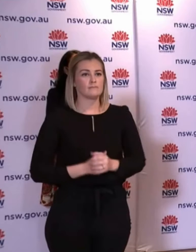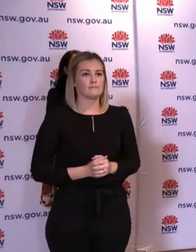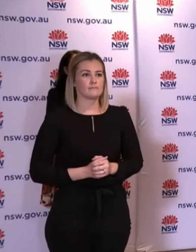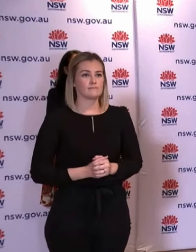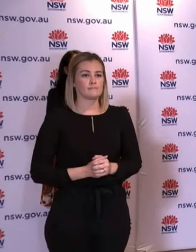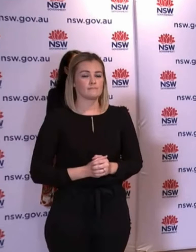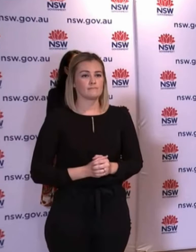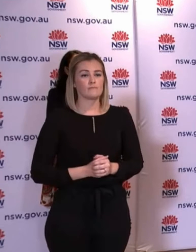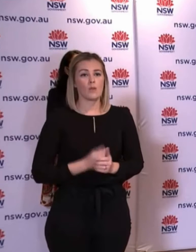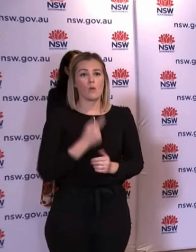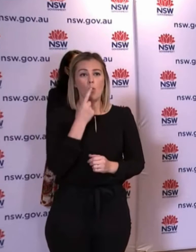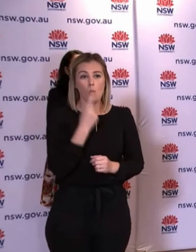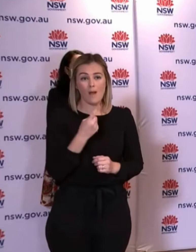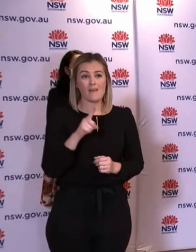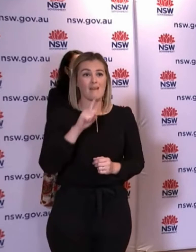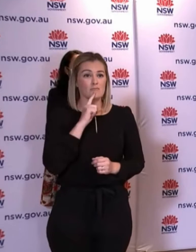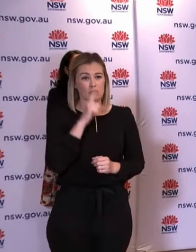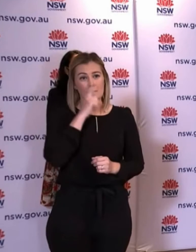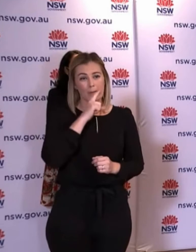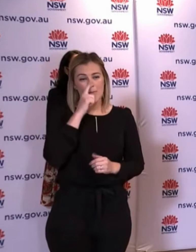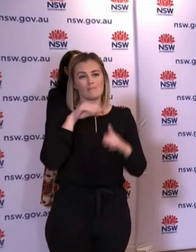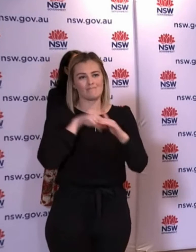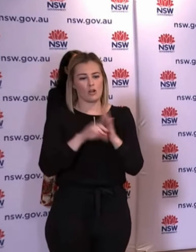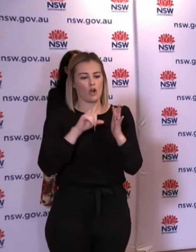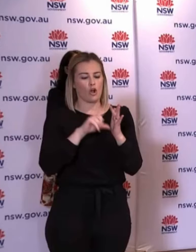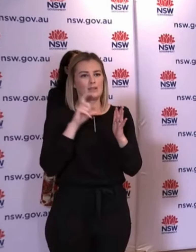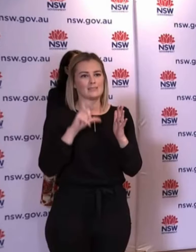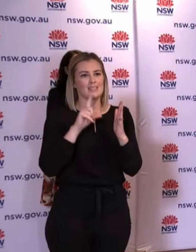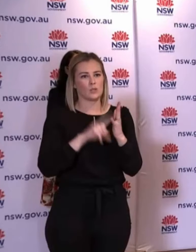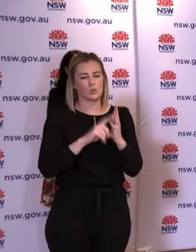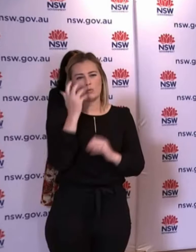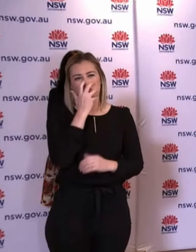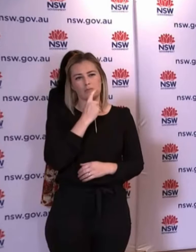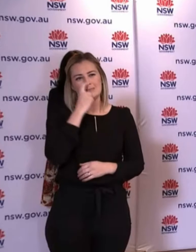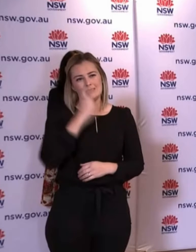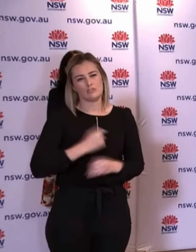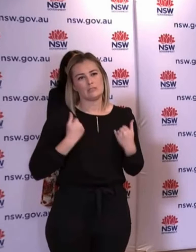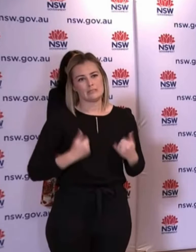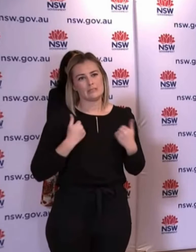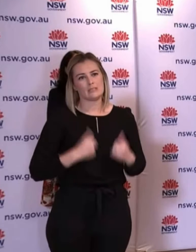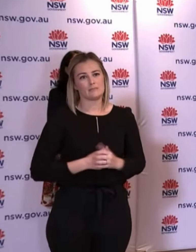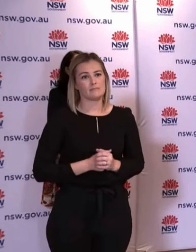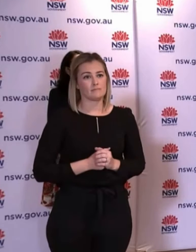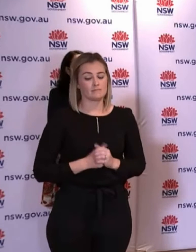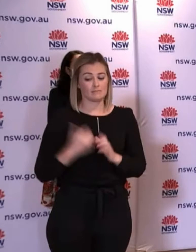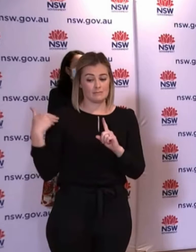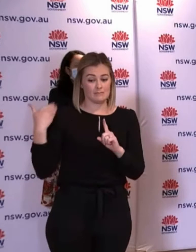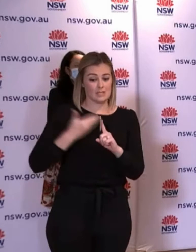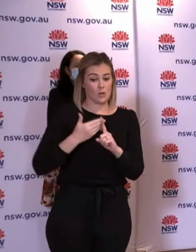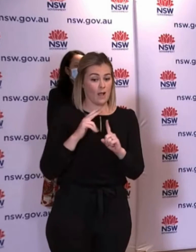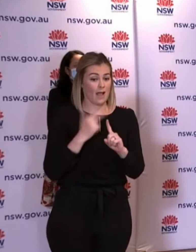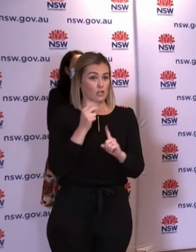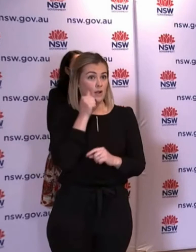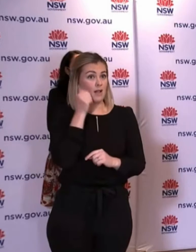Almost 100 of those are in our intensive care units. And to 8 p.m. last night, the test numbers,